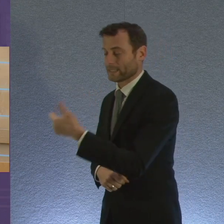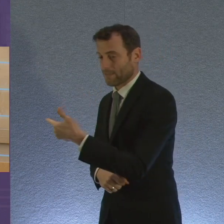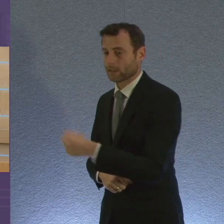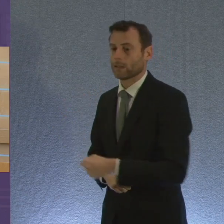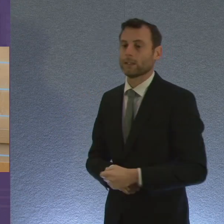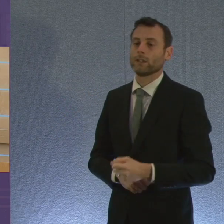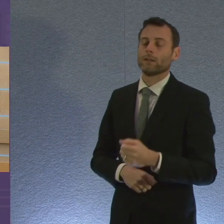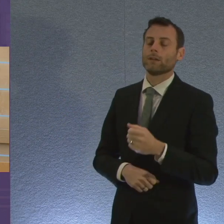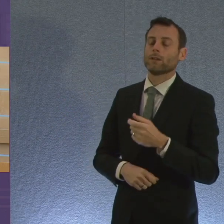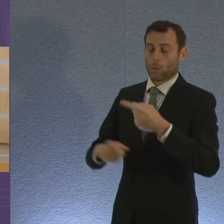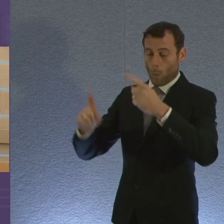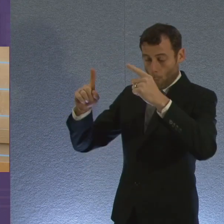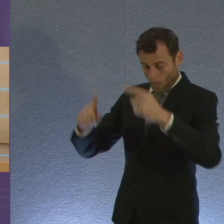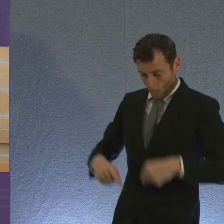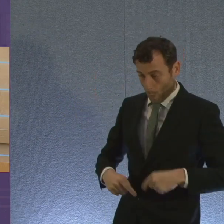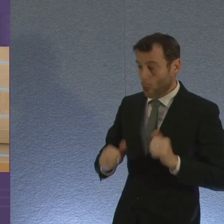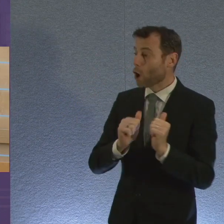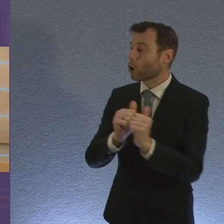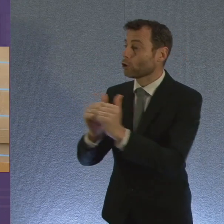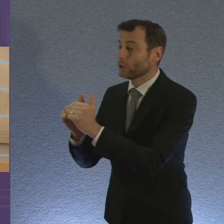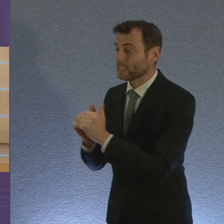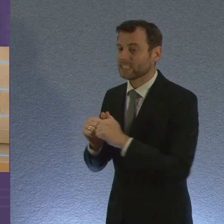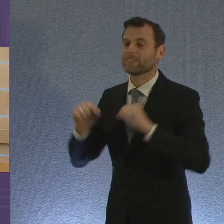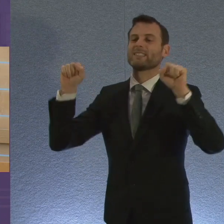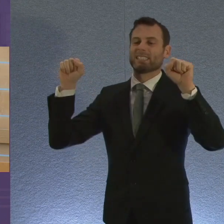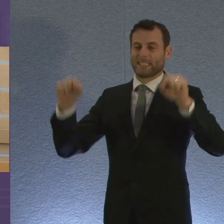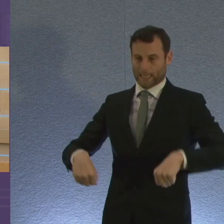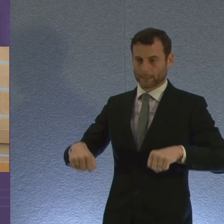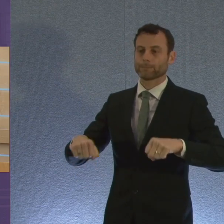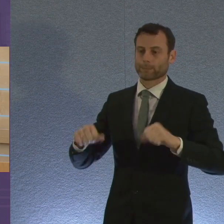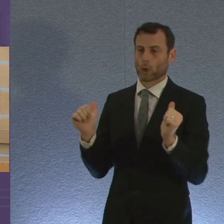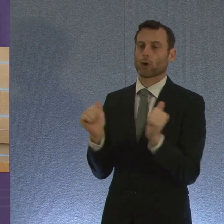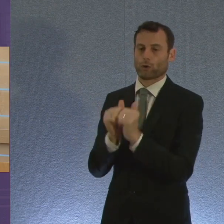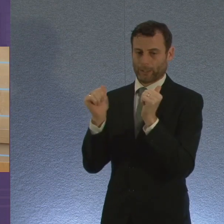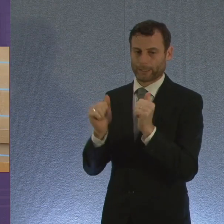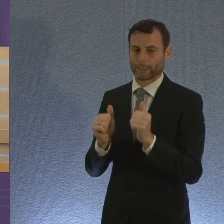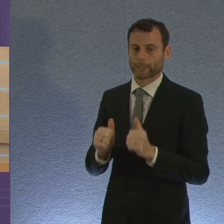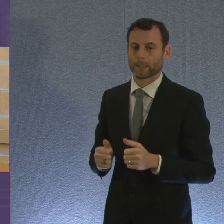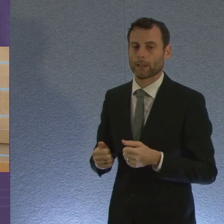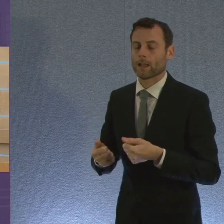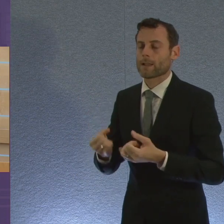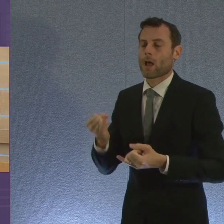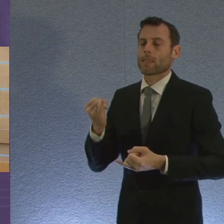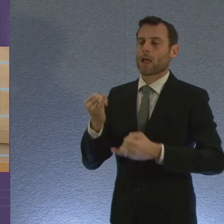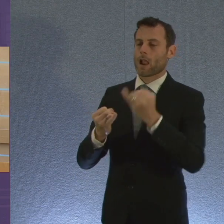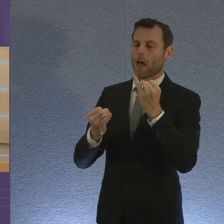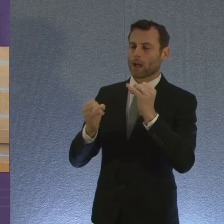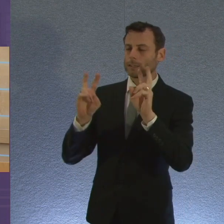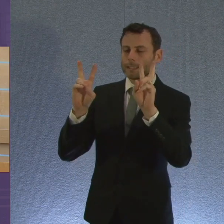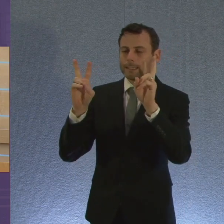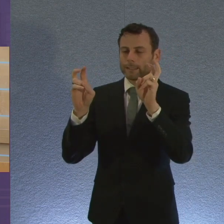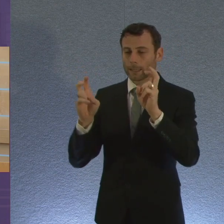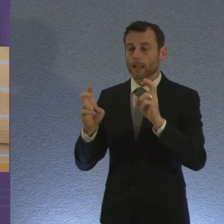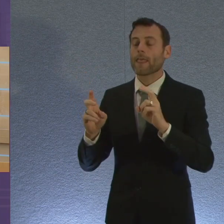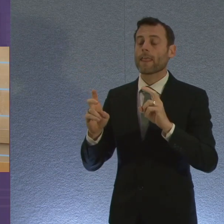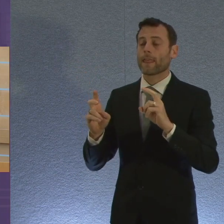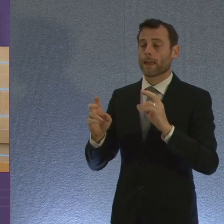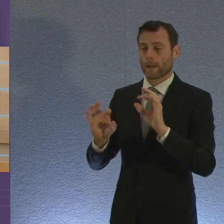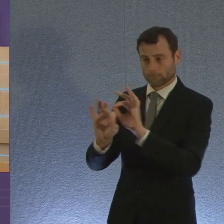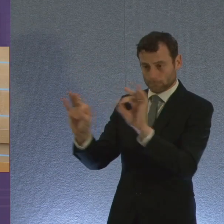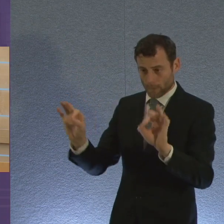agreed? Yes. We are agreed. And again, the final issue before we turn to the debate